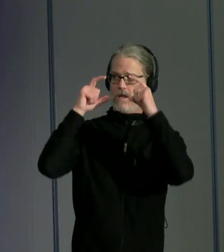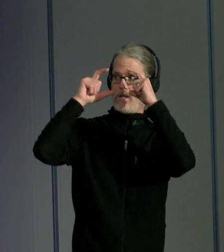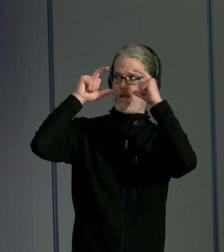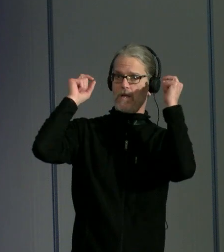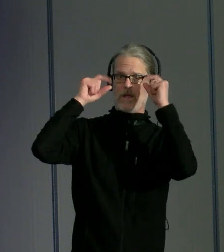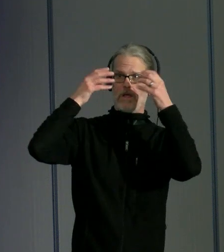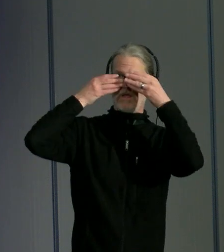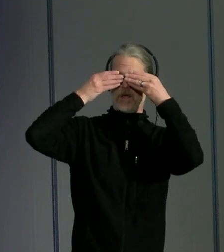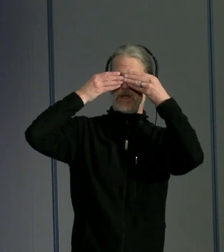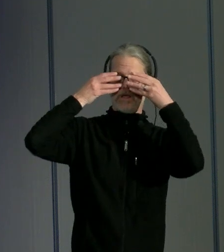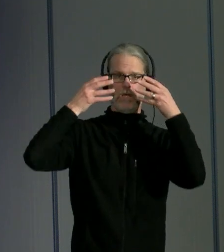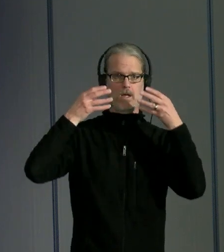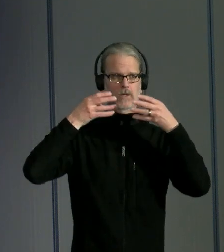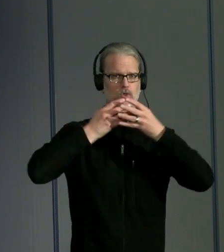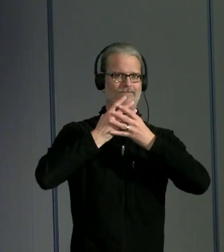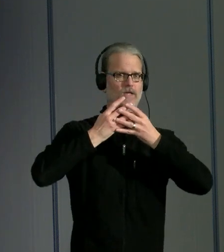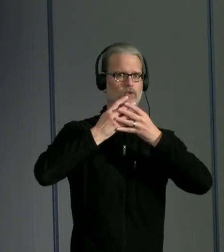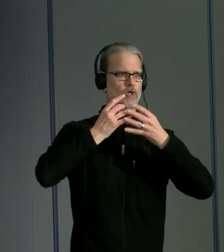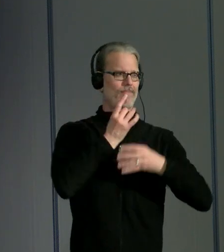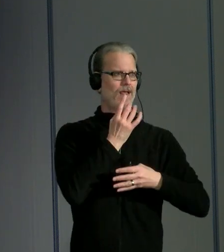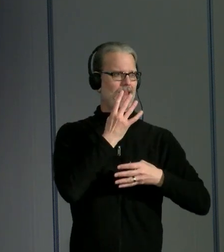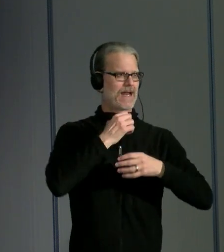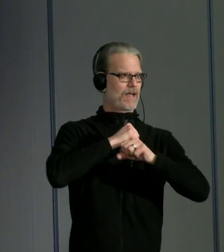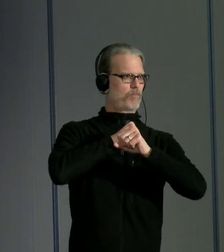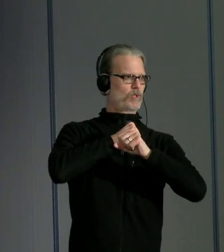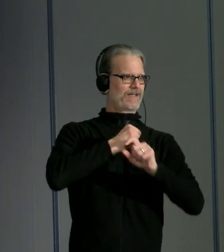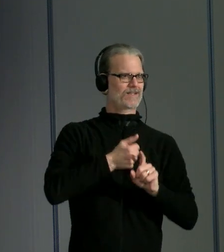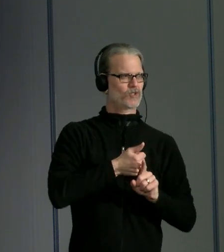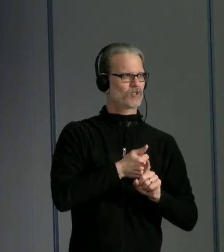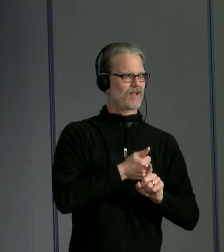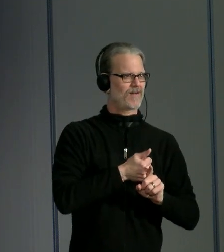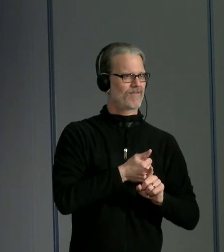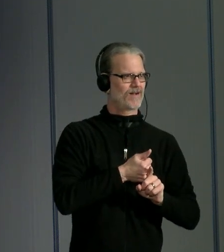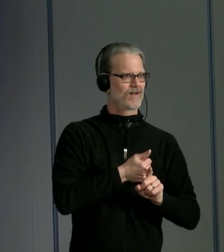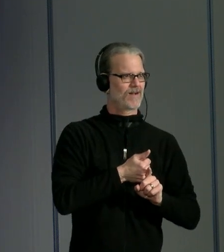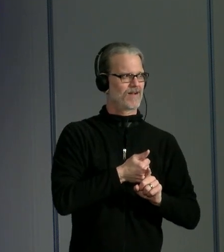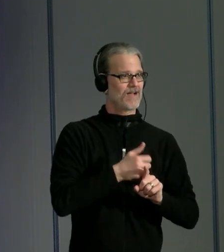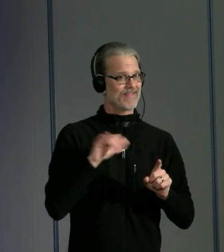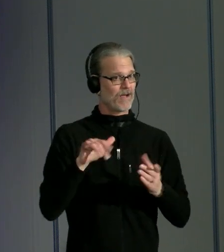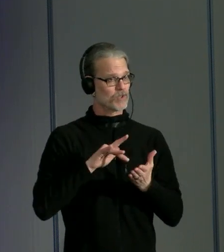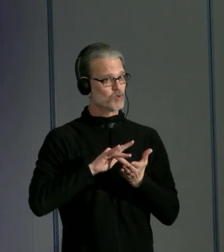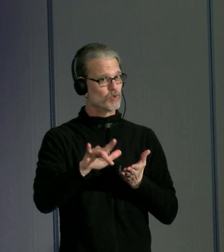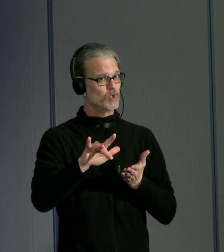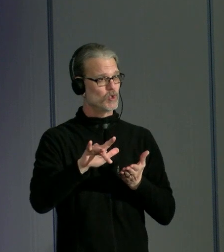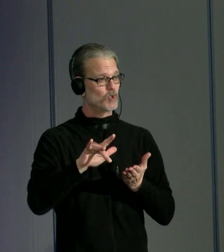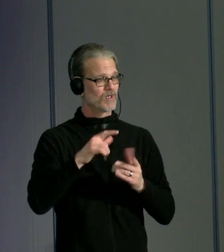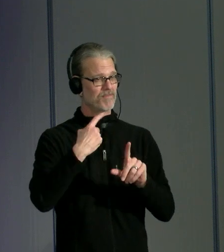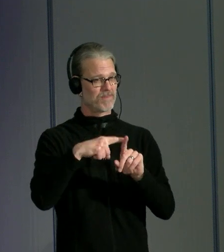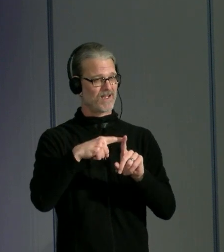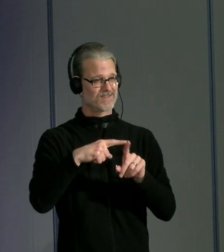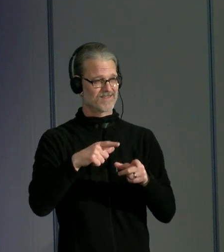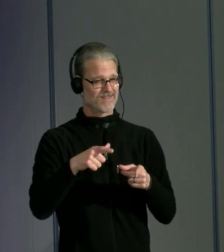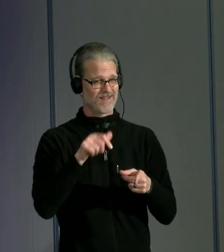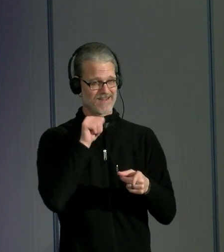to filter the light and protect herself. And that was, not only rude, but also poor